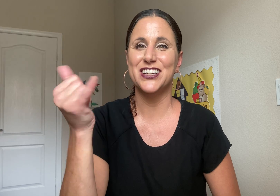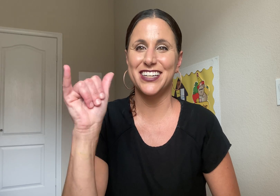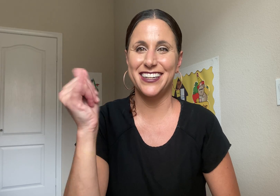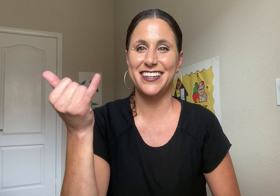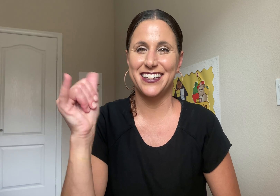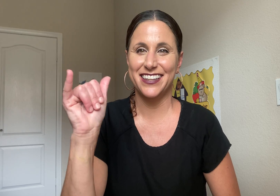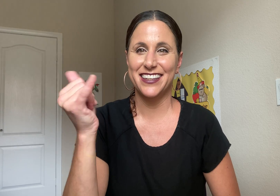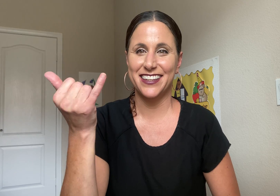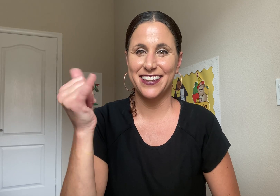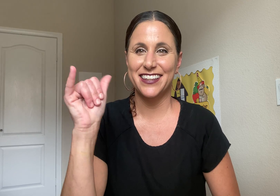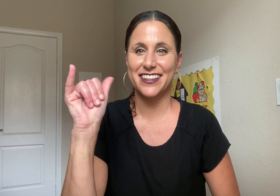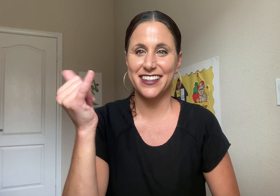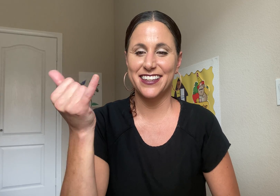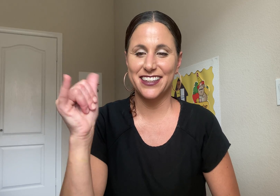Good.